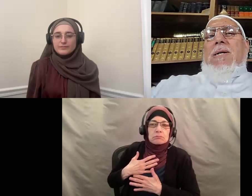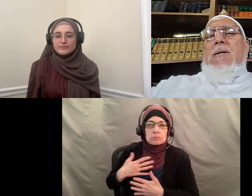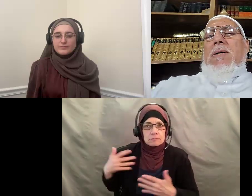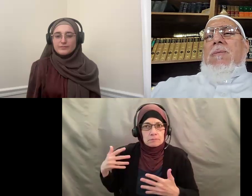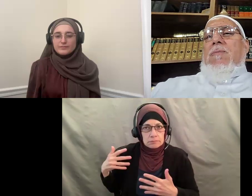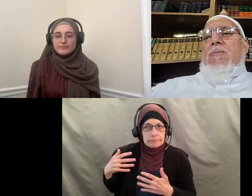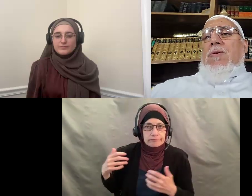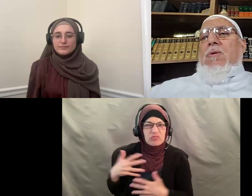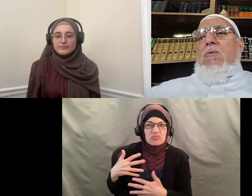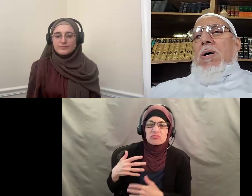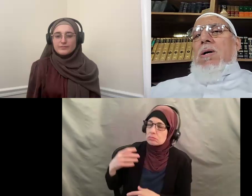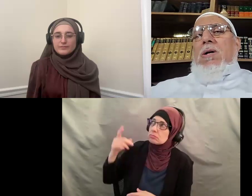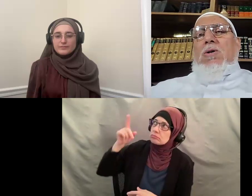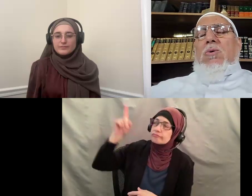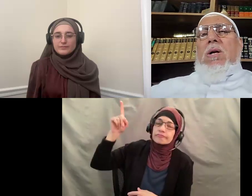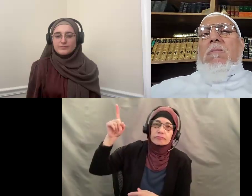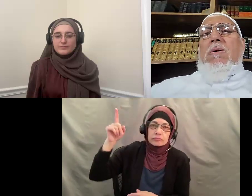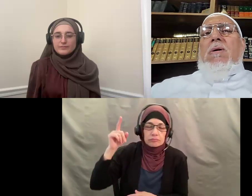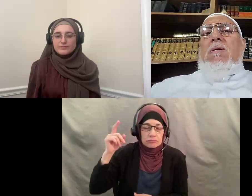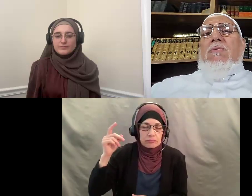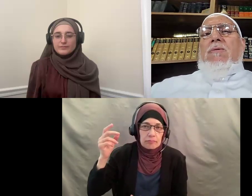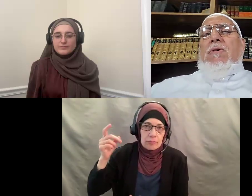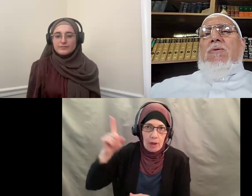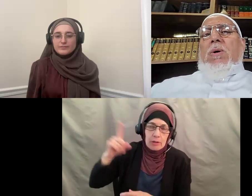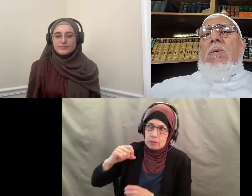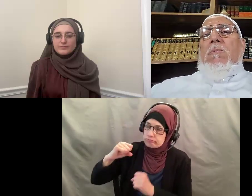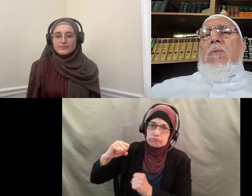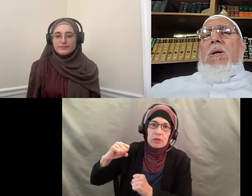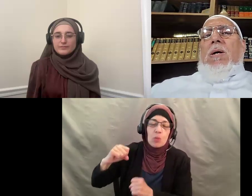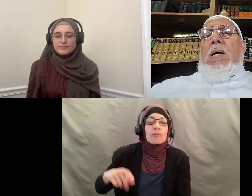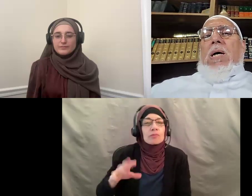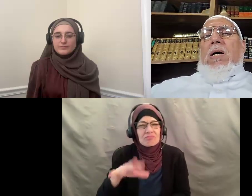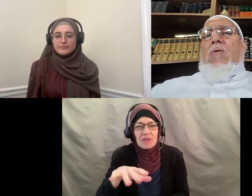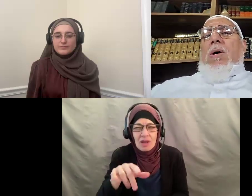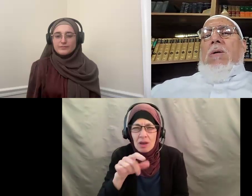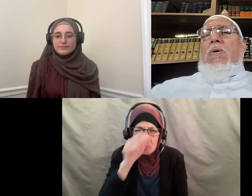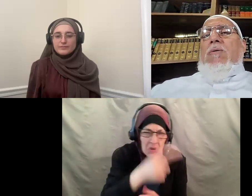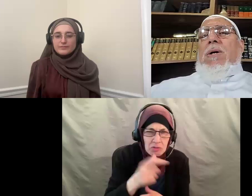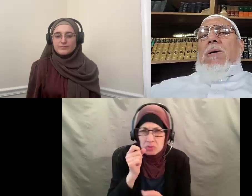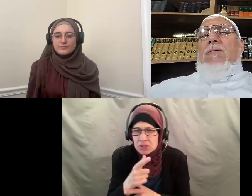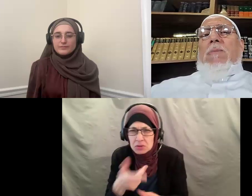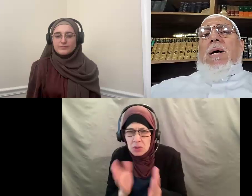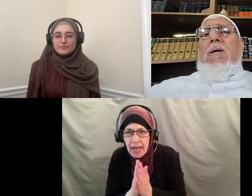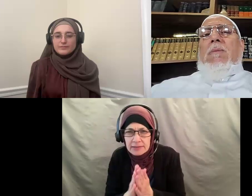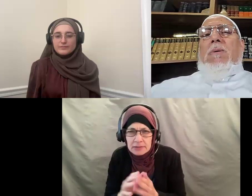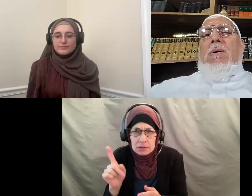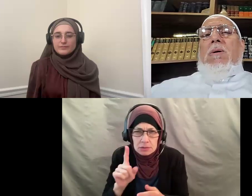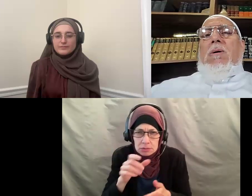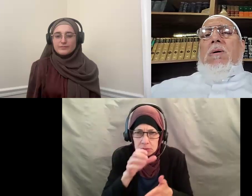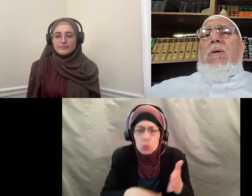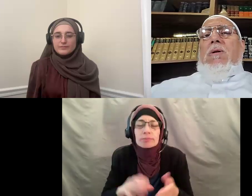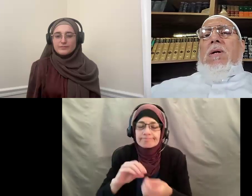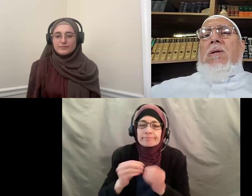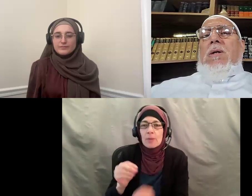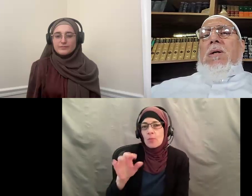is asking. We are in Surah number 54. And we are moving from ayah number